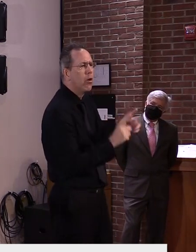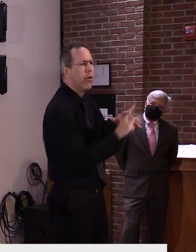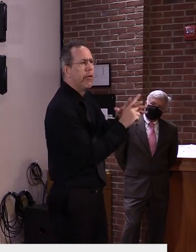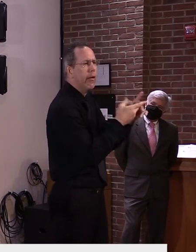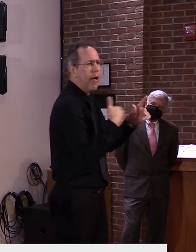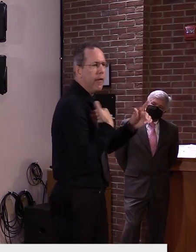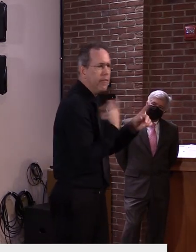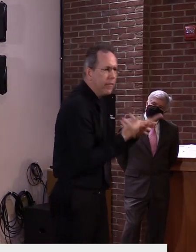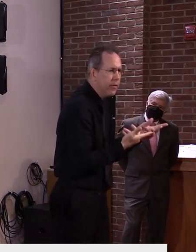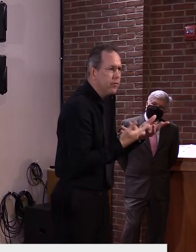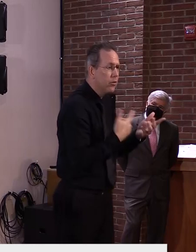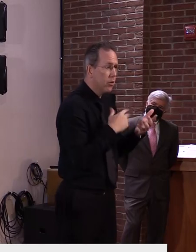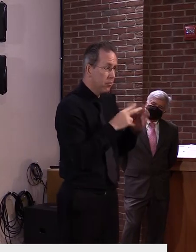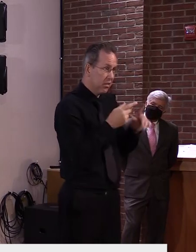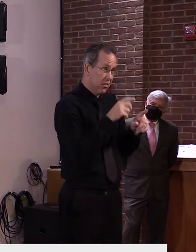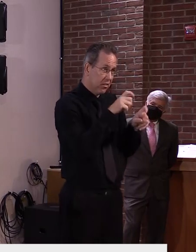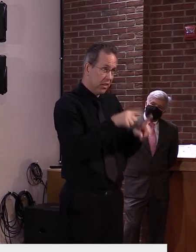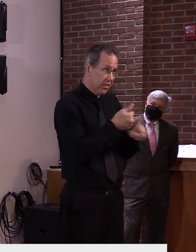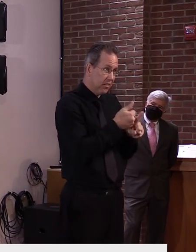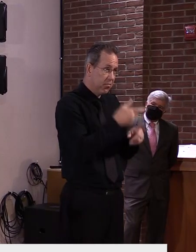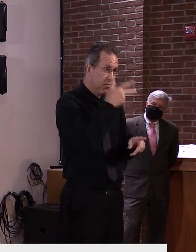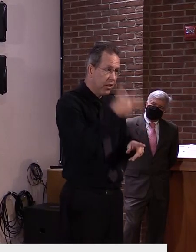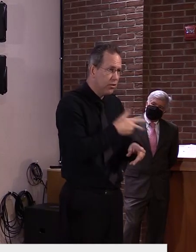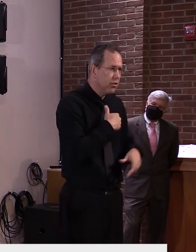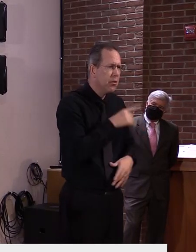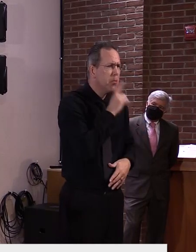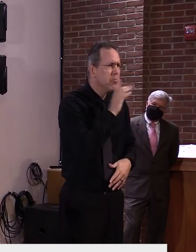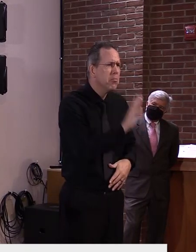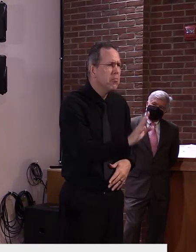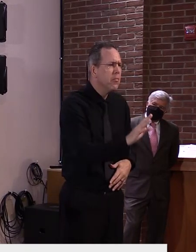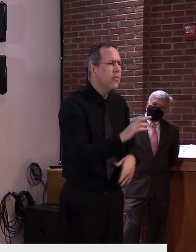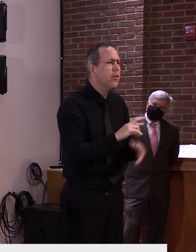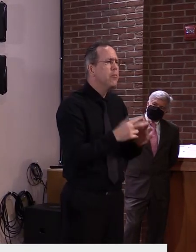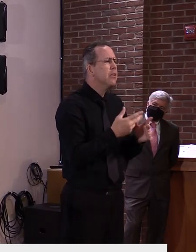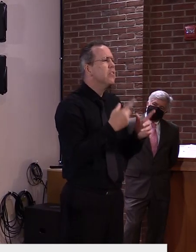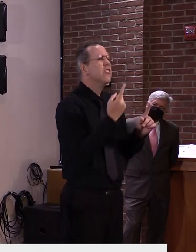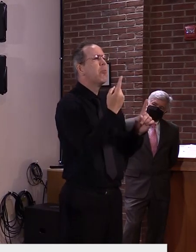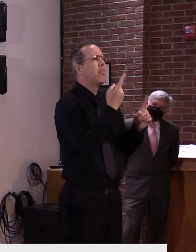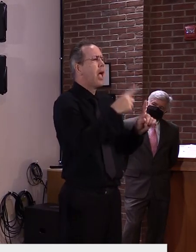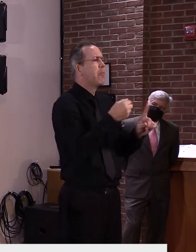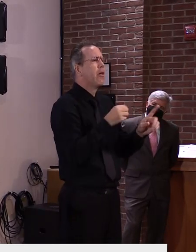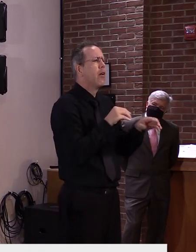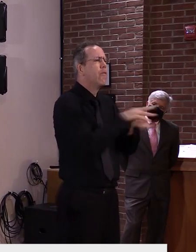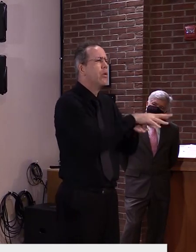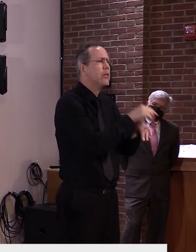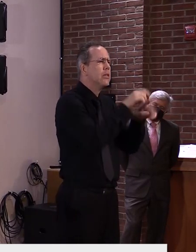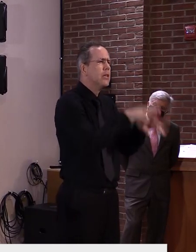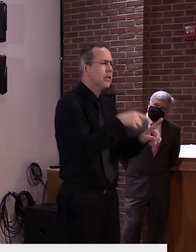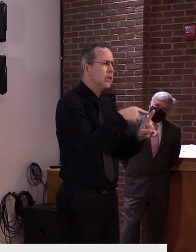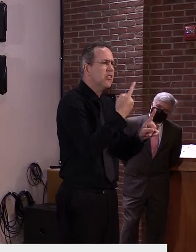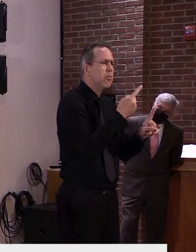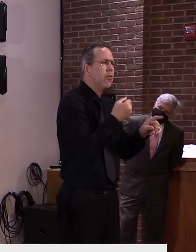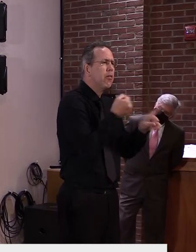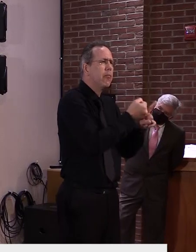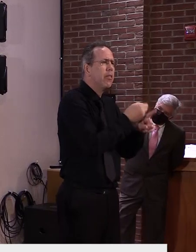should never be used. It's just this particular situation, and perhaps the one elsewhere in New England that I refer to